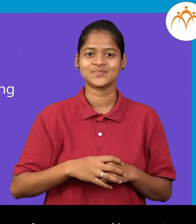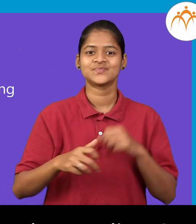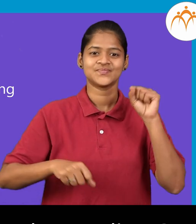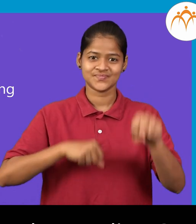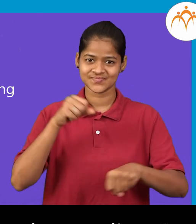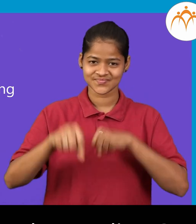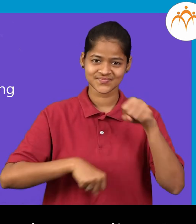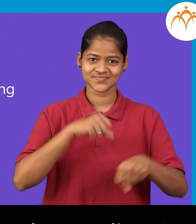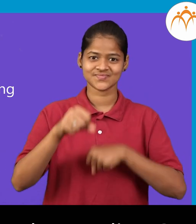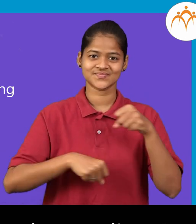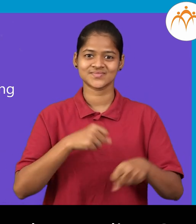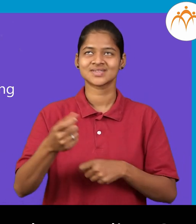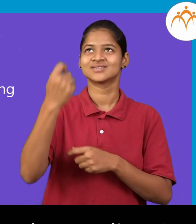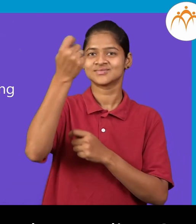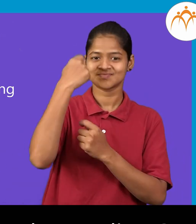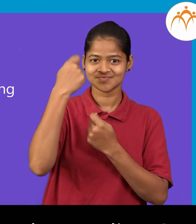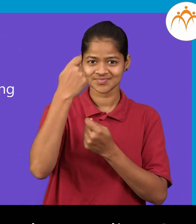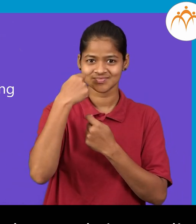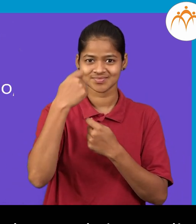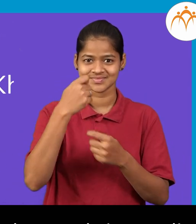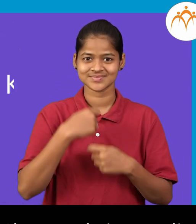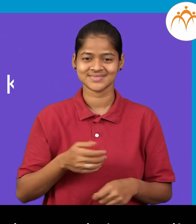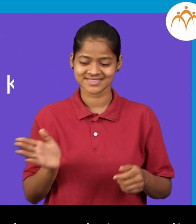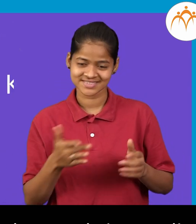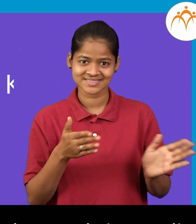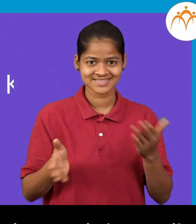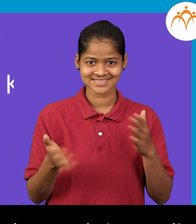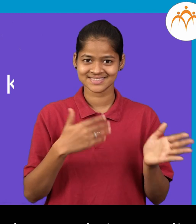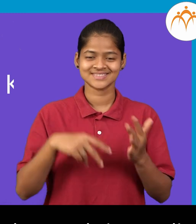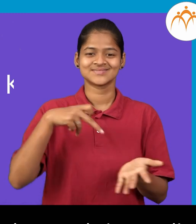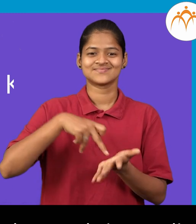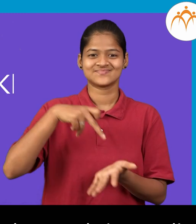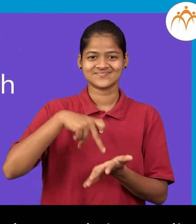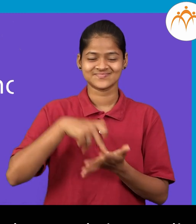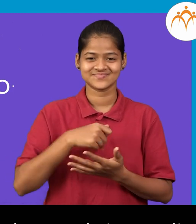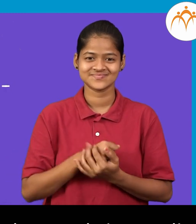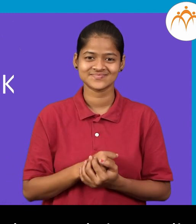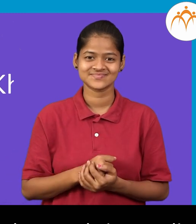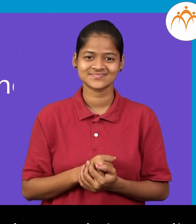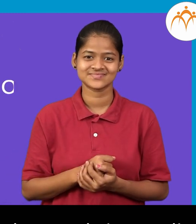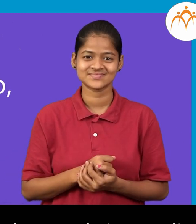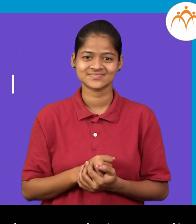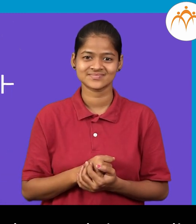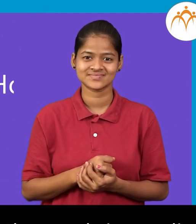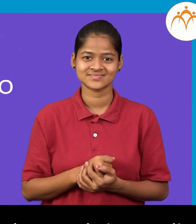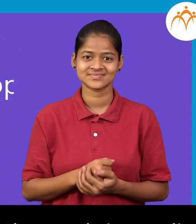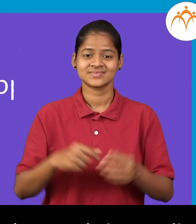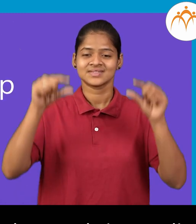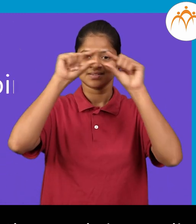difference between the two lines? There is this comma mark between the words in one